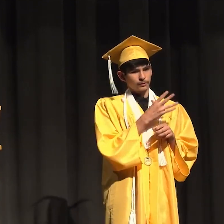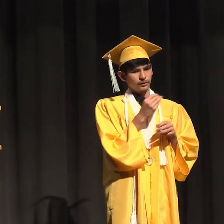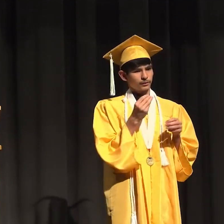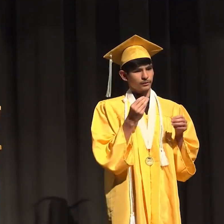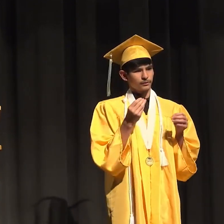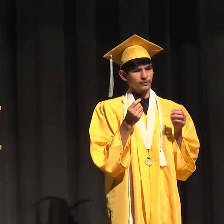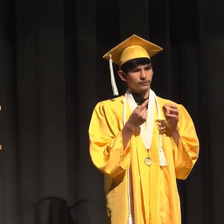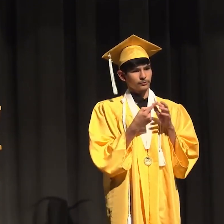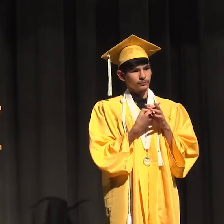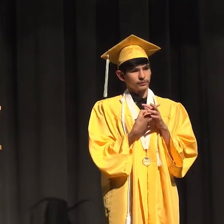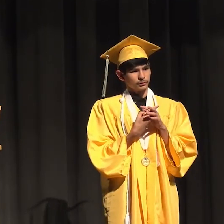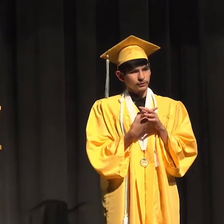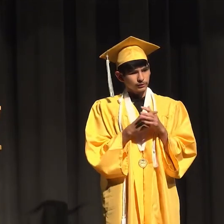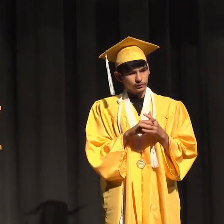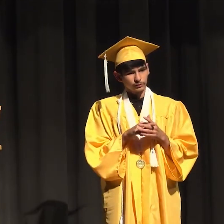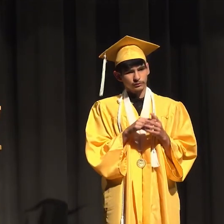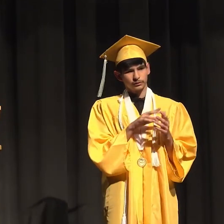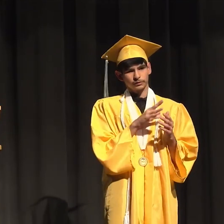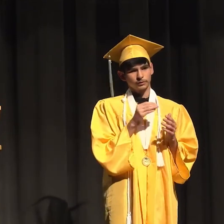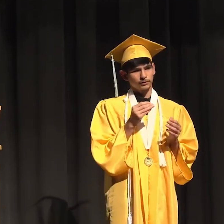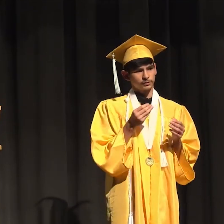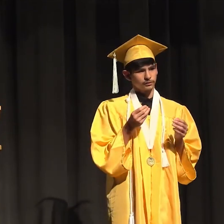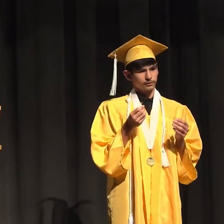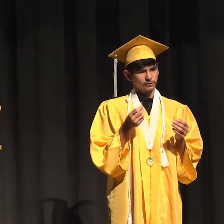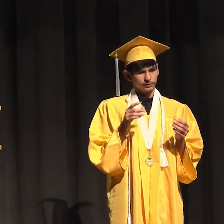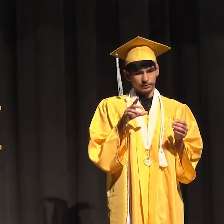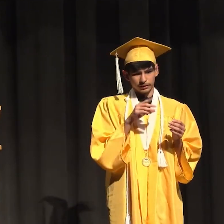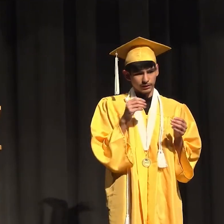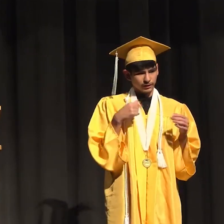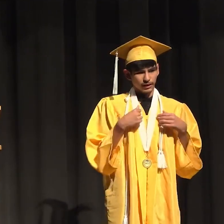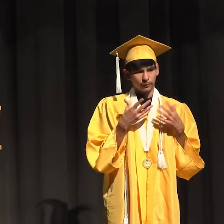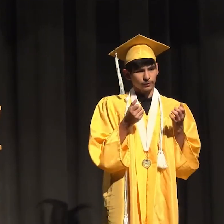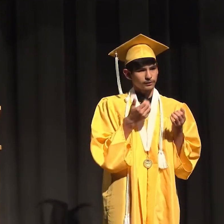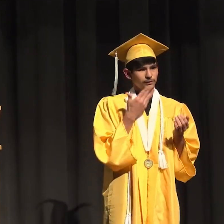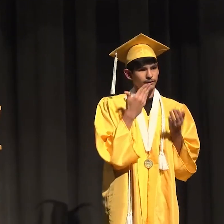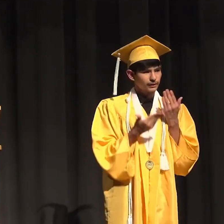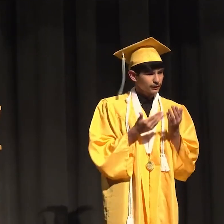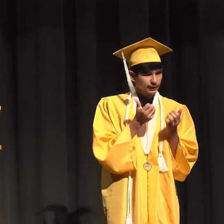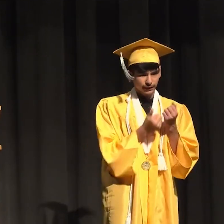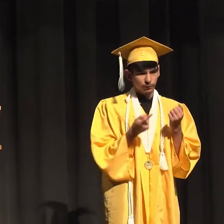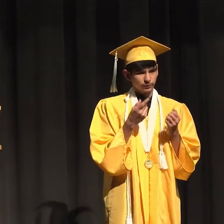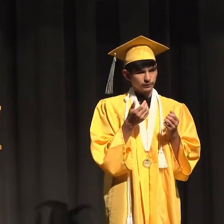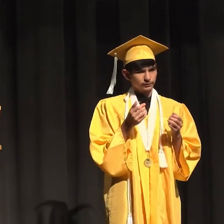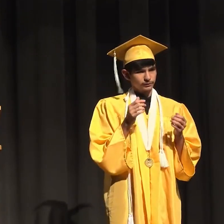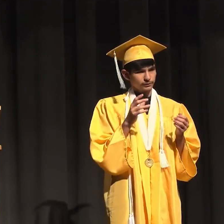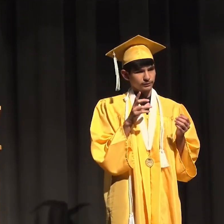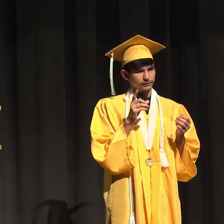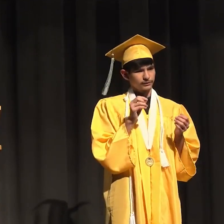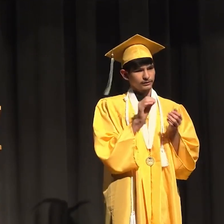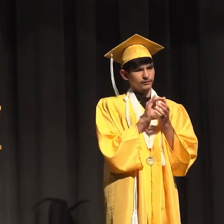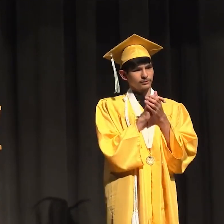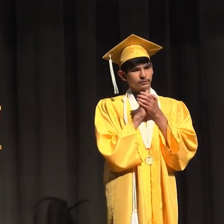And when we leave here, this is the start of a new journey. I just want to thank all of you.